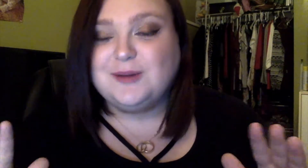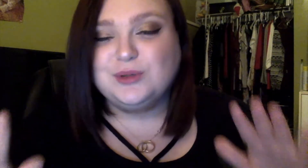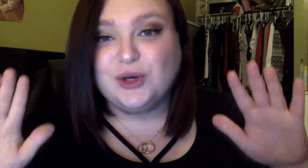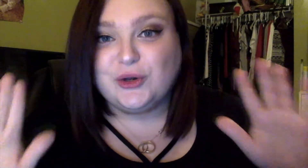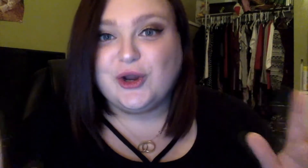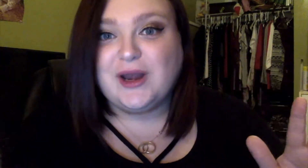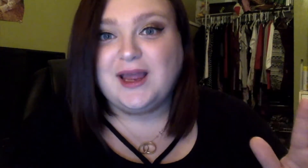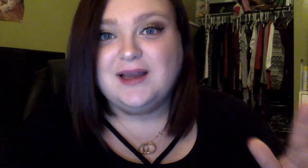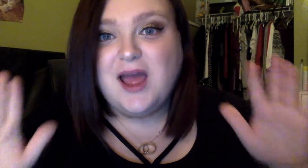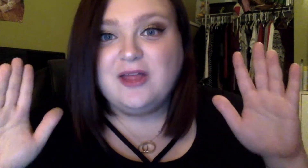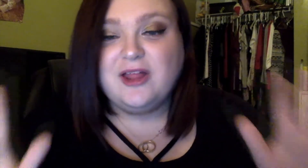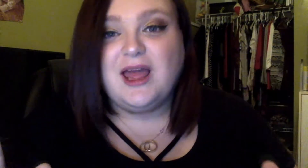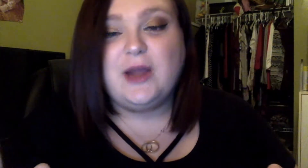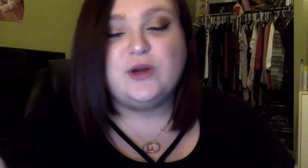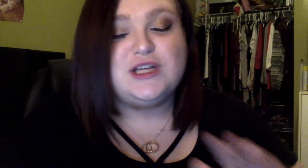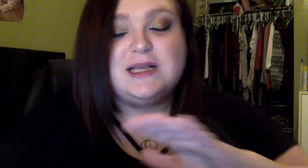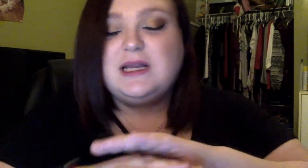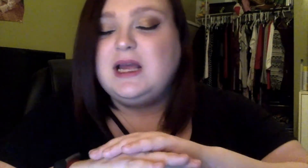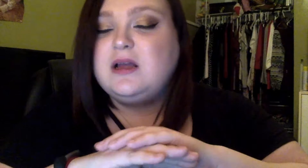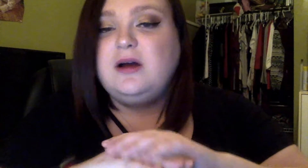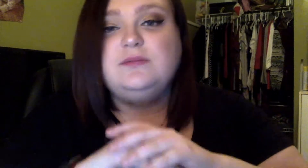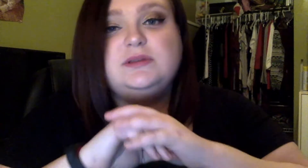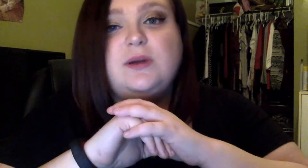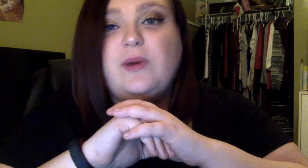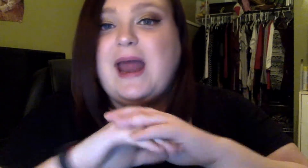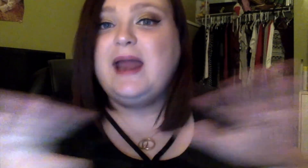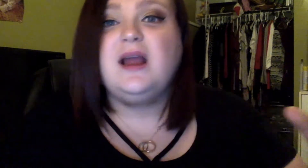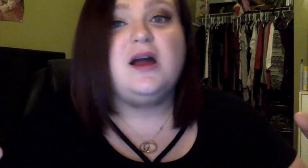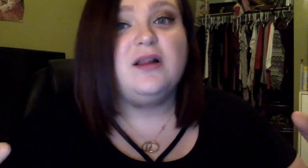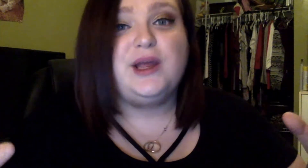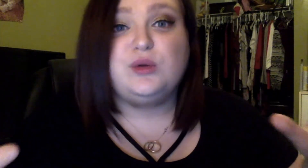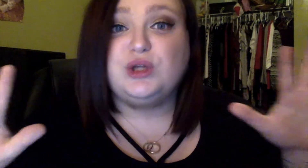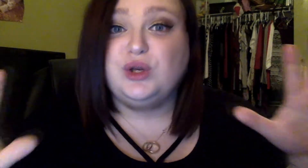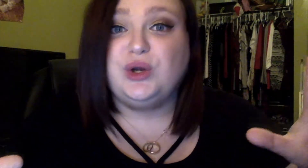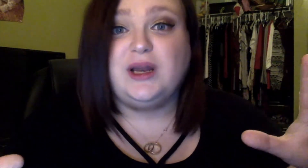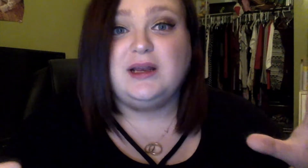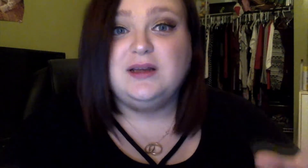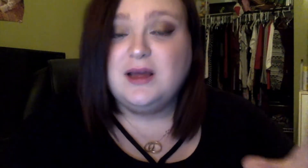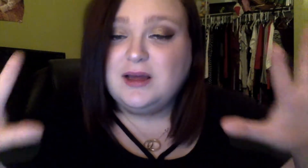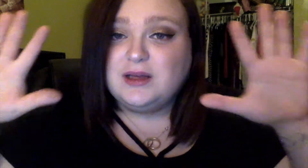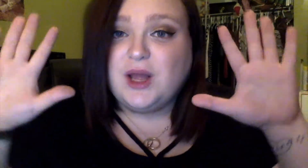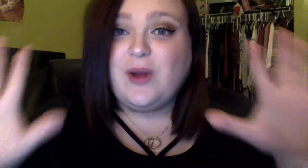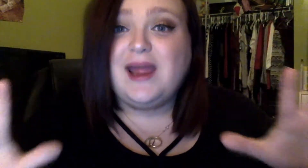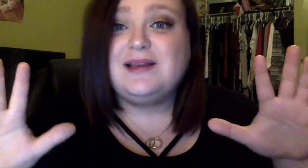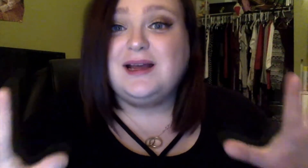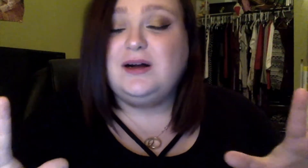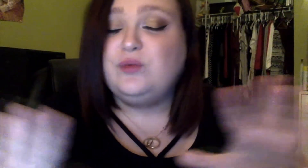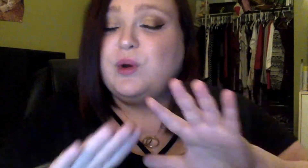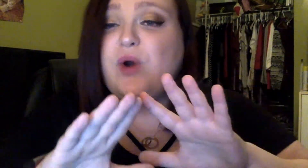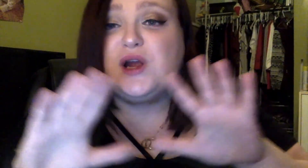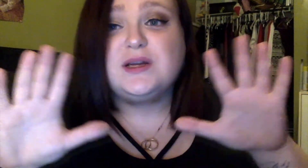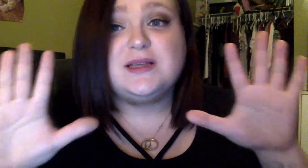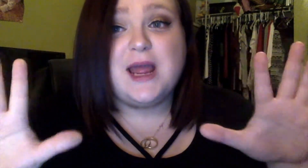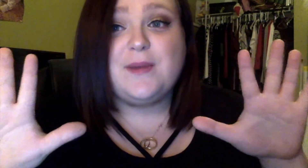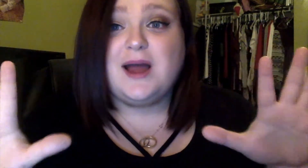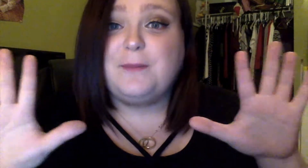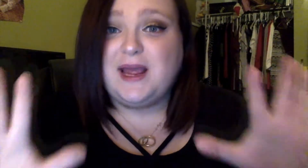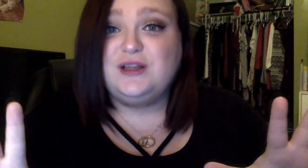to learning the language. It comes with any kind of language you're learning. So ASL requires the same kind of